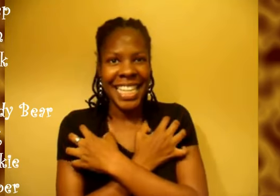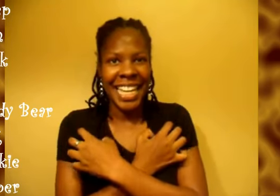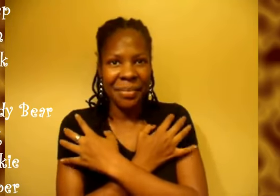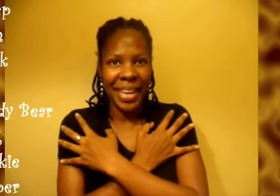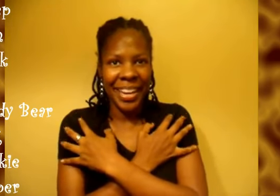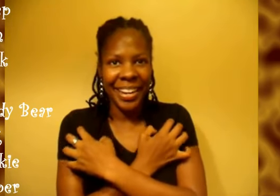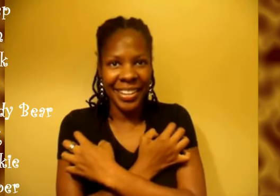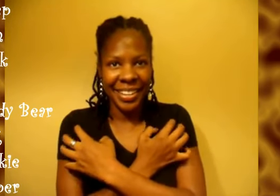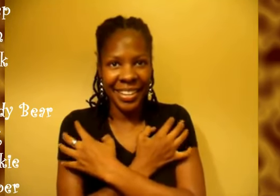teddy bear,